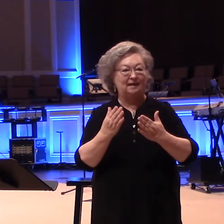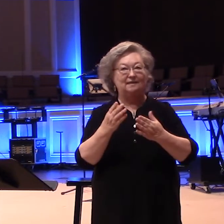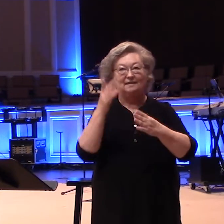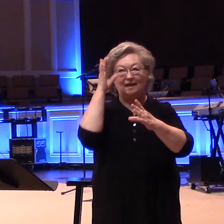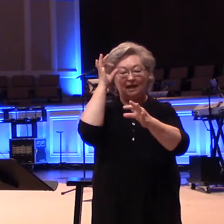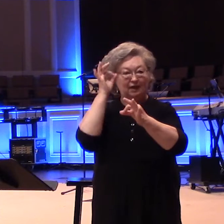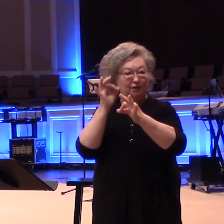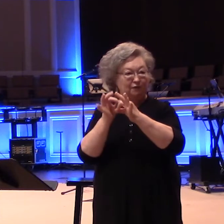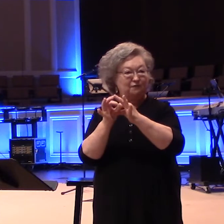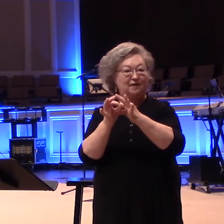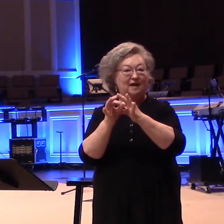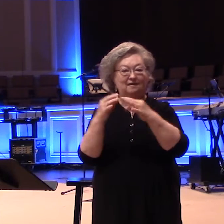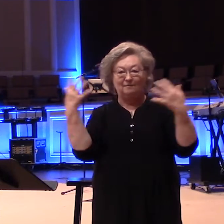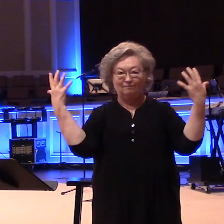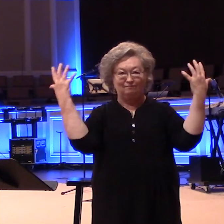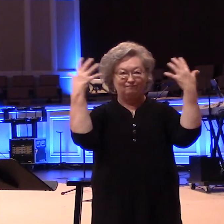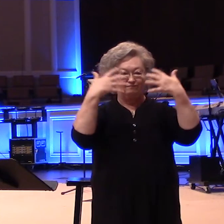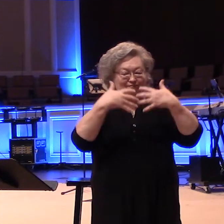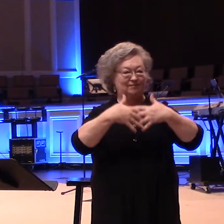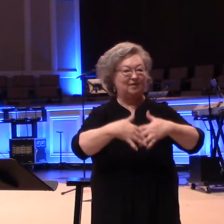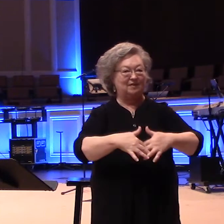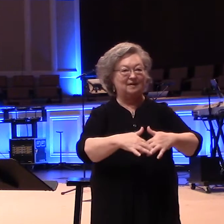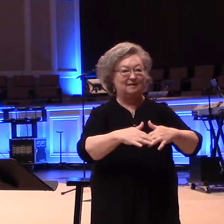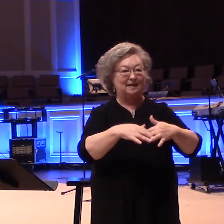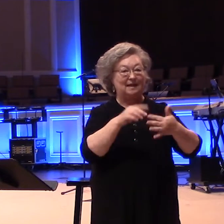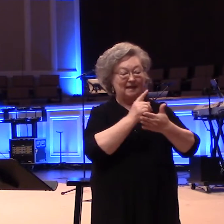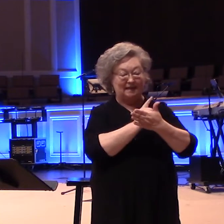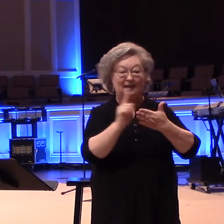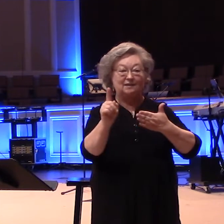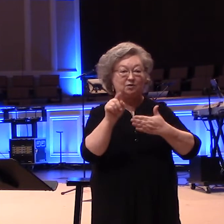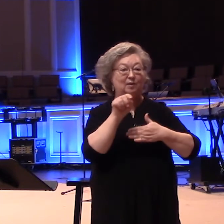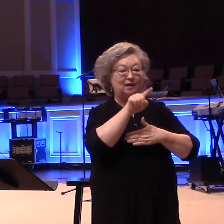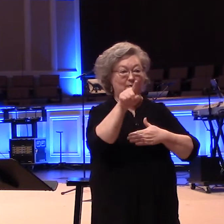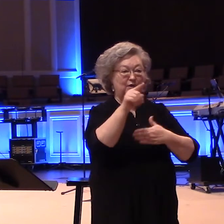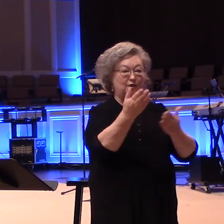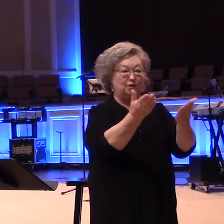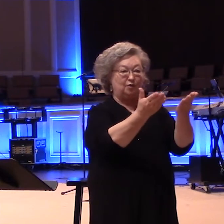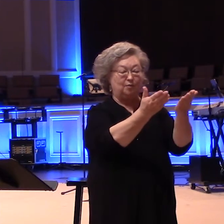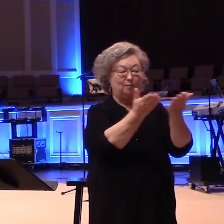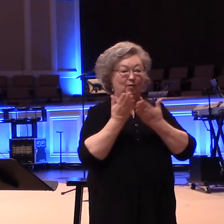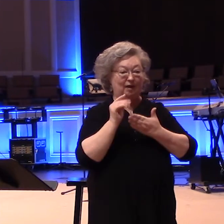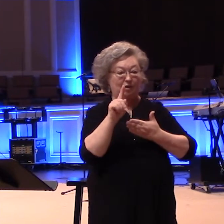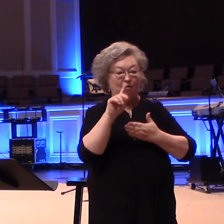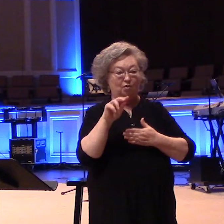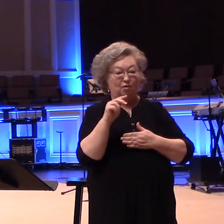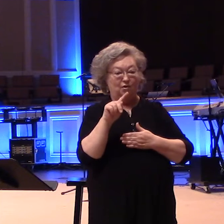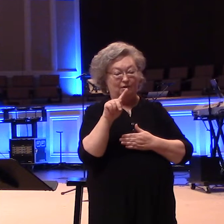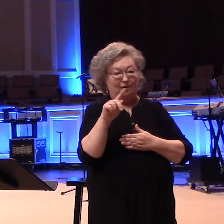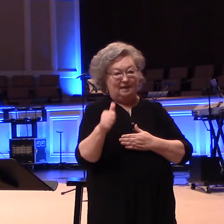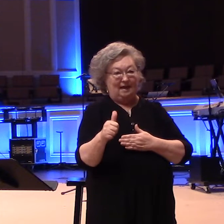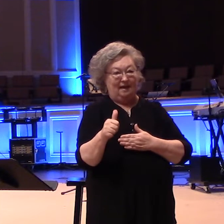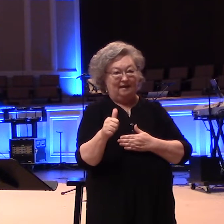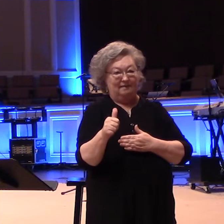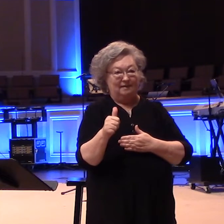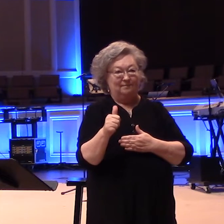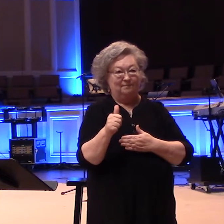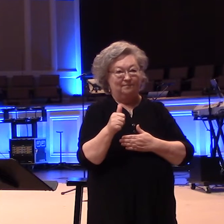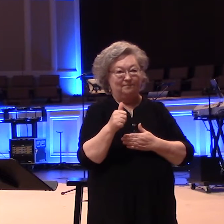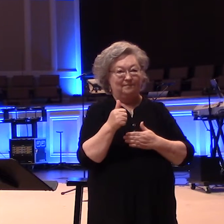odd time, and things have sort of been all over the place financially, and maybe you haven't been paying attention to a few things, and you can catch that tithe up next